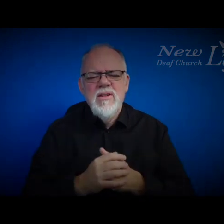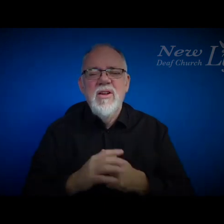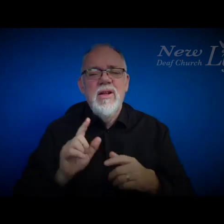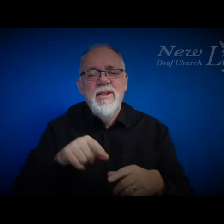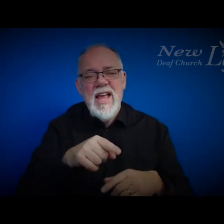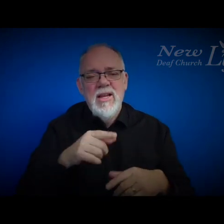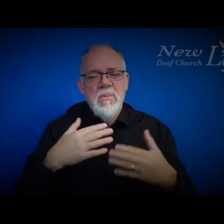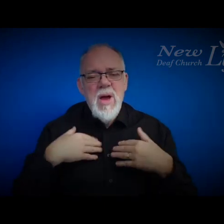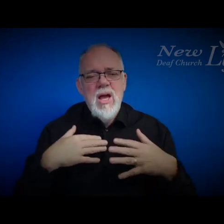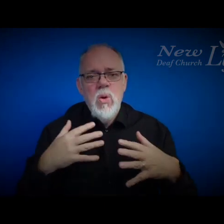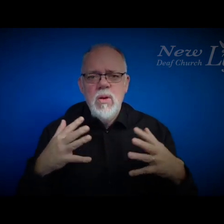because all the old has passed away.